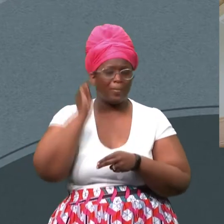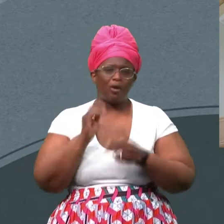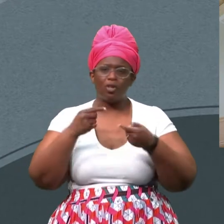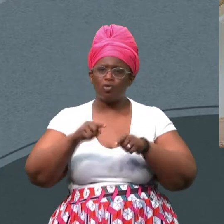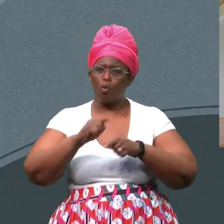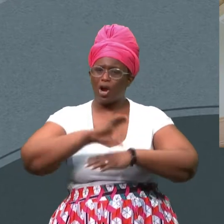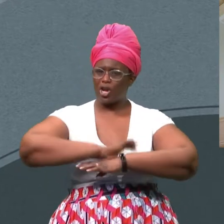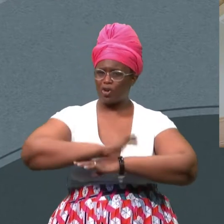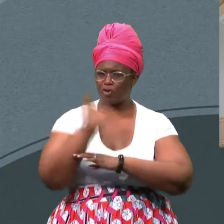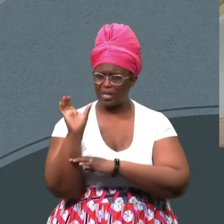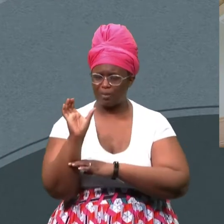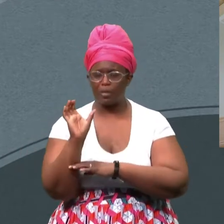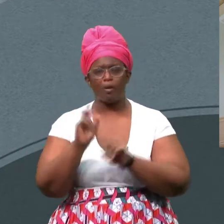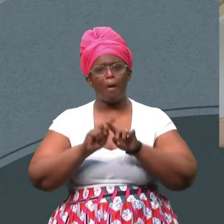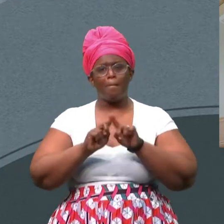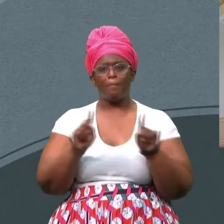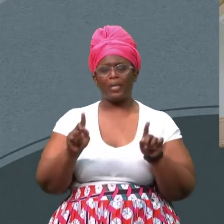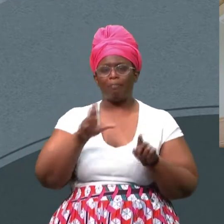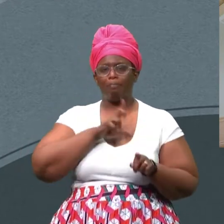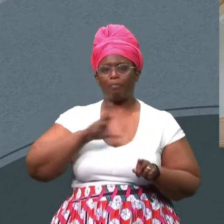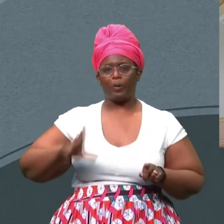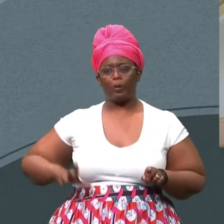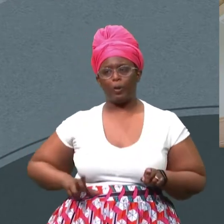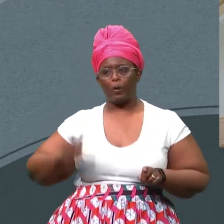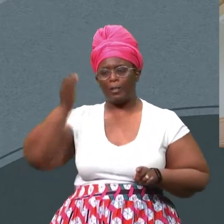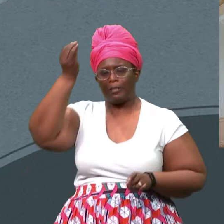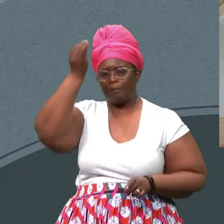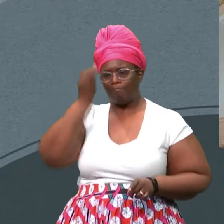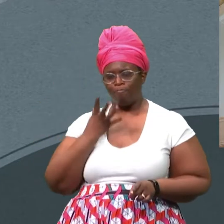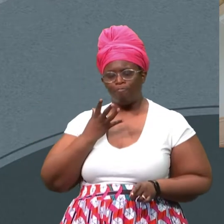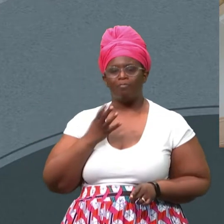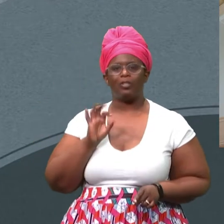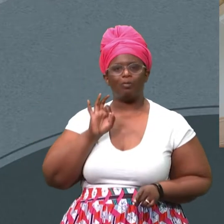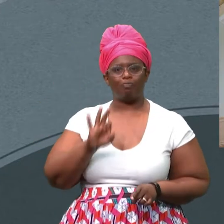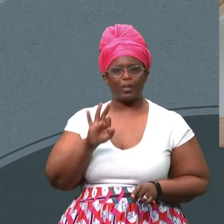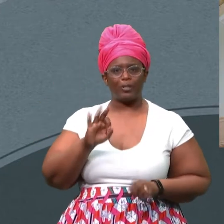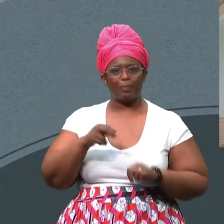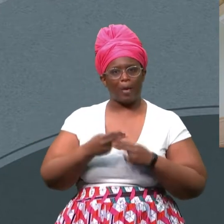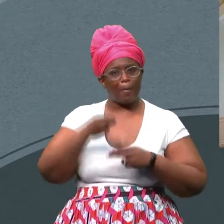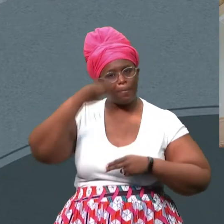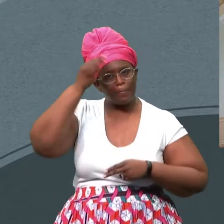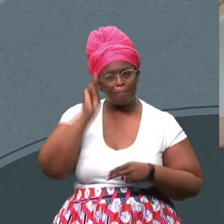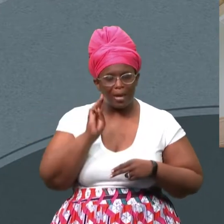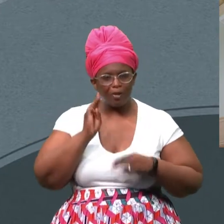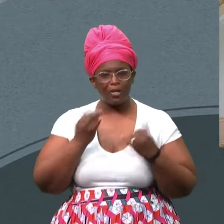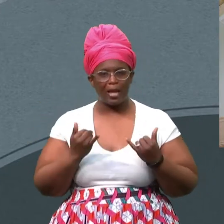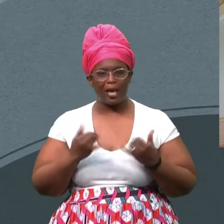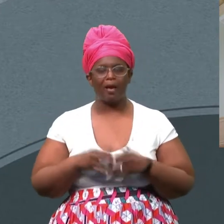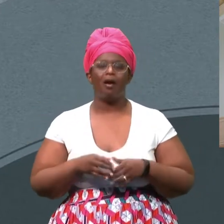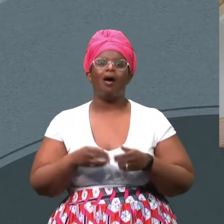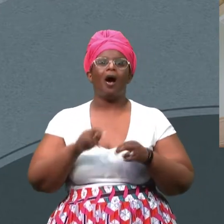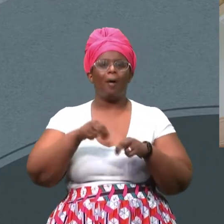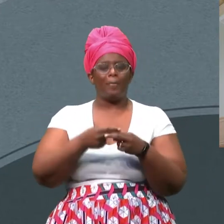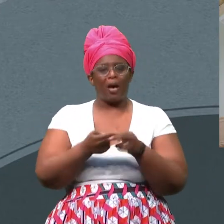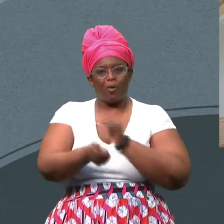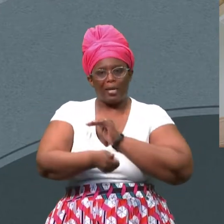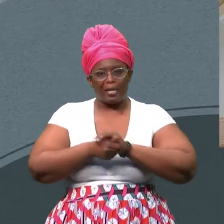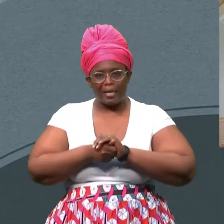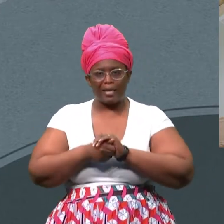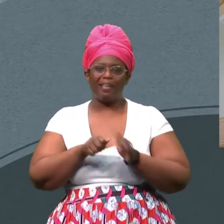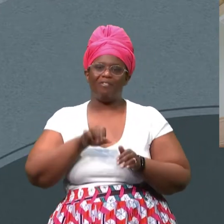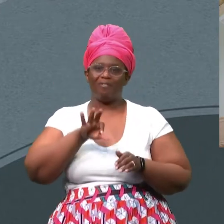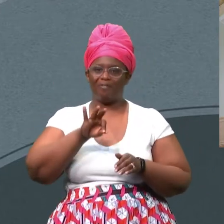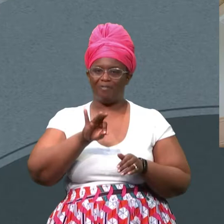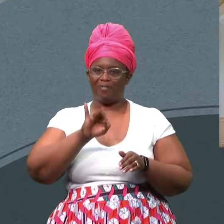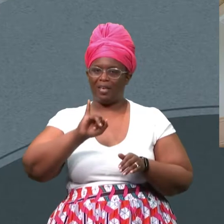the Lord has dropped this in my spirit as this last Sunday we look at Hidden Figures. Because when we start looking at the women in the Bible